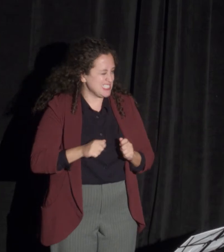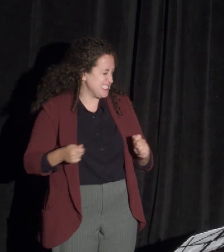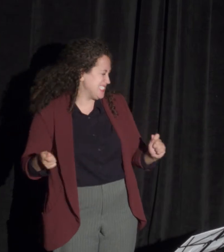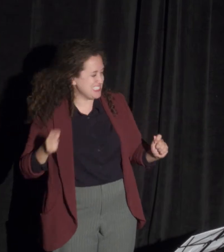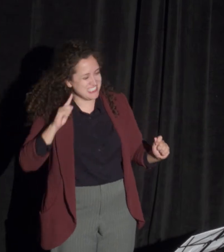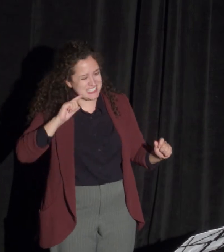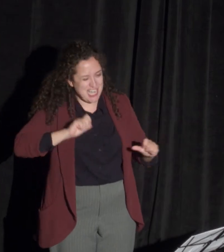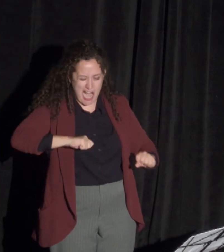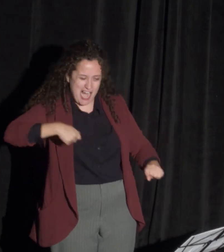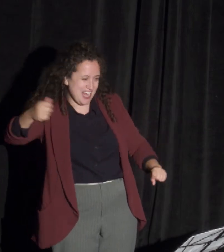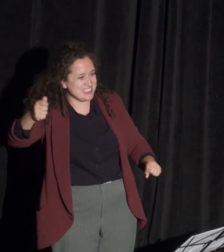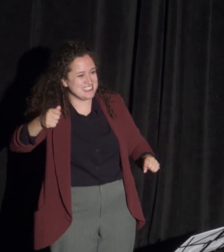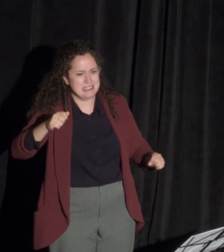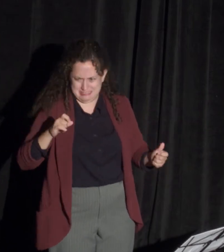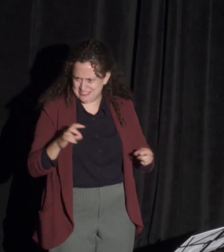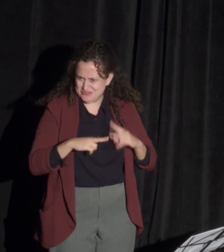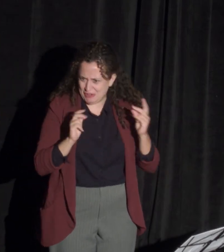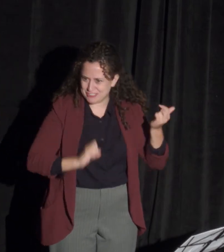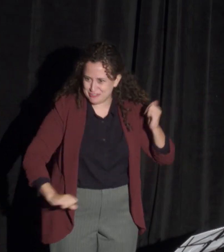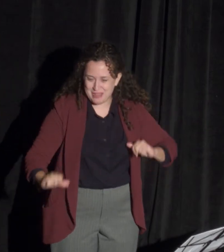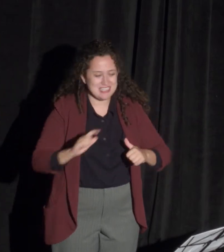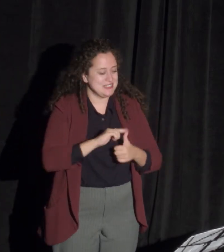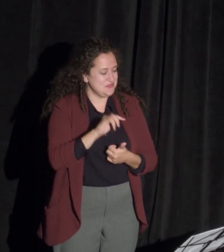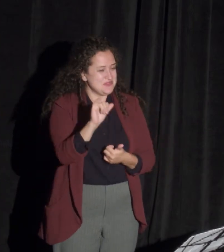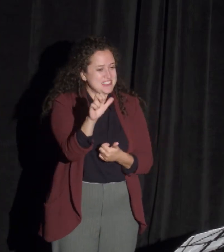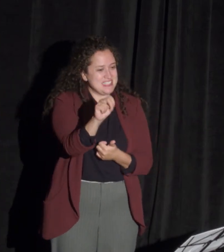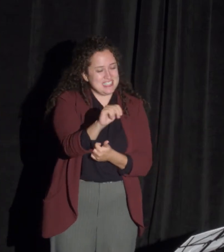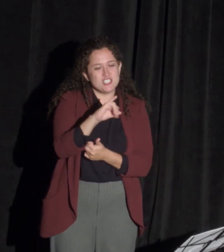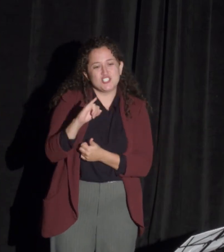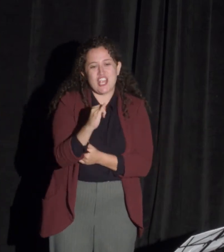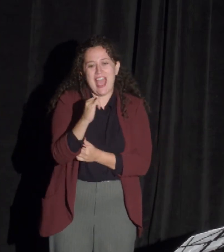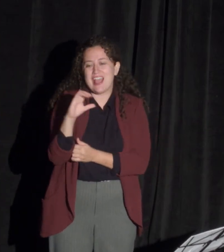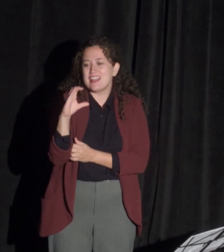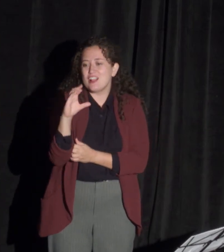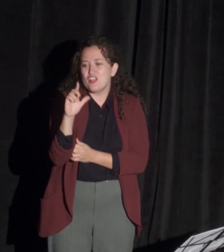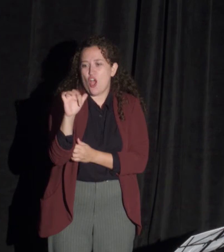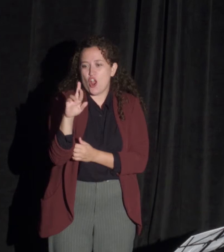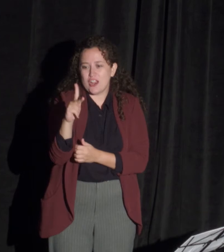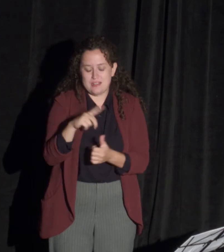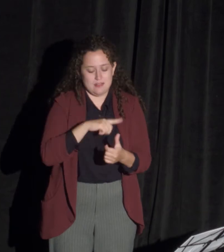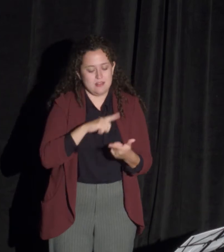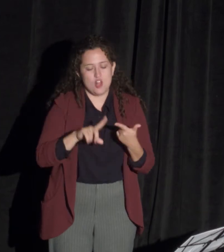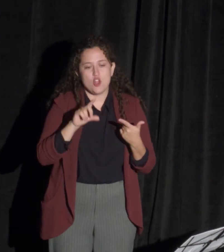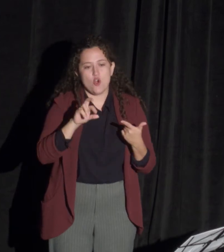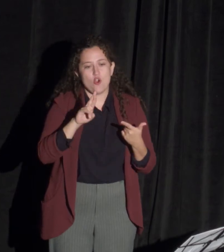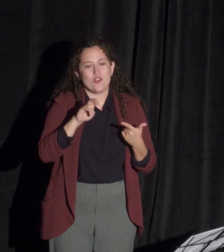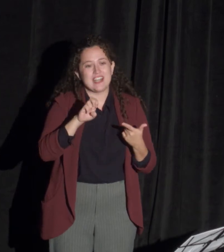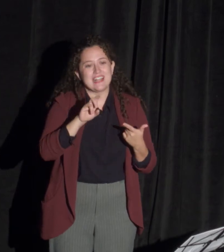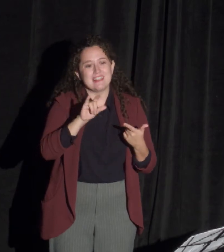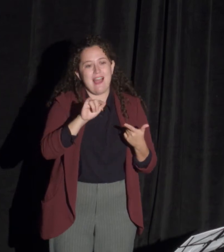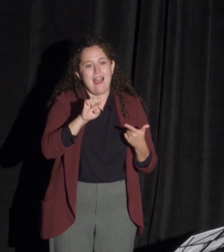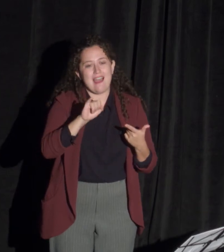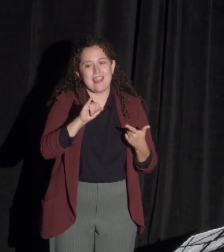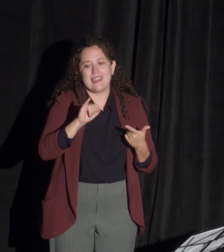That was very dramatic. Ian J. Clark, Lorelei Esther,